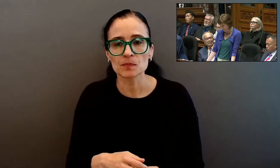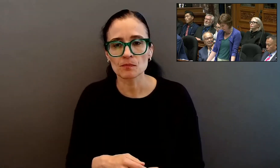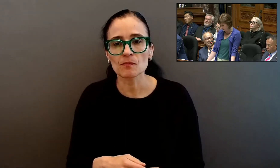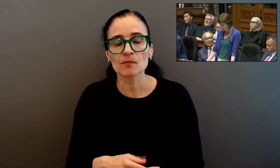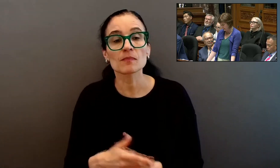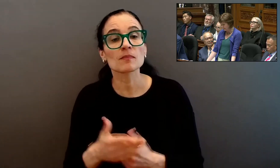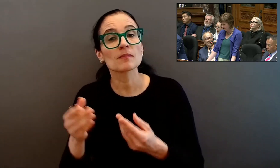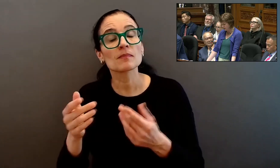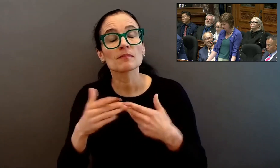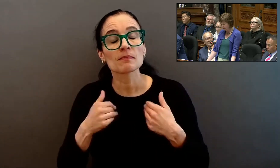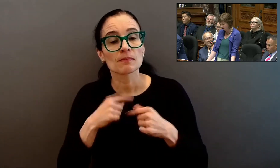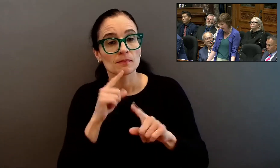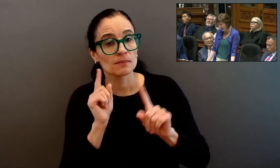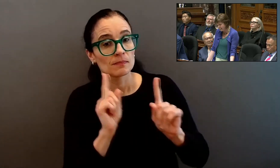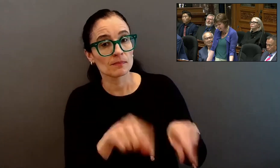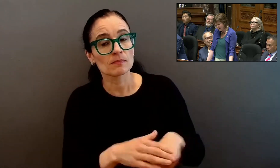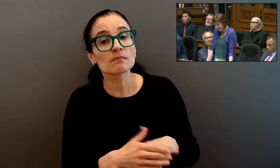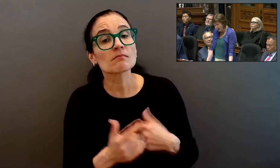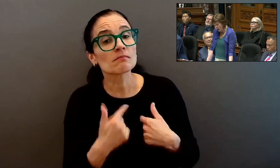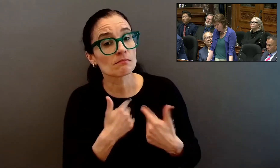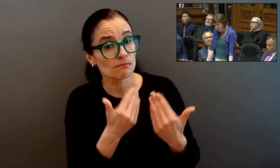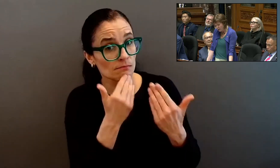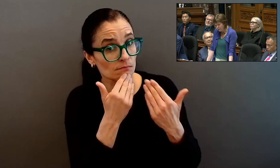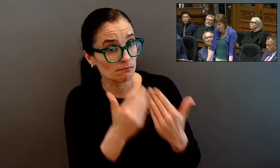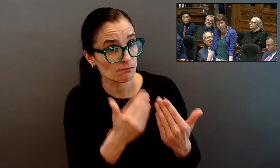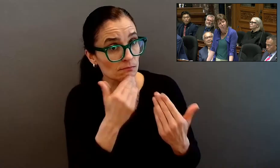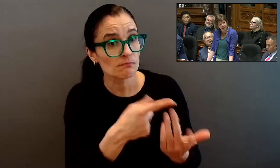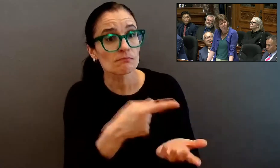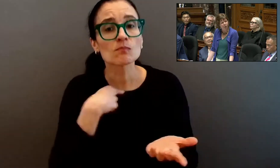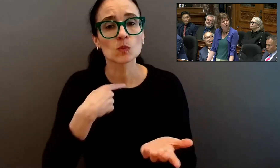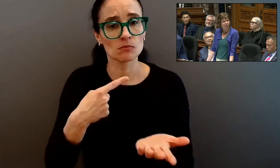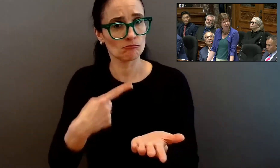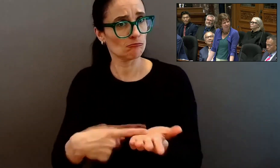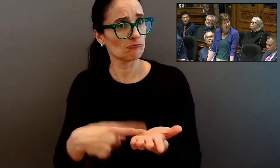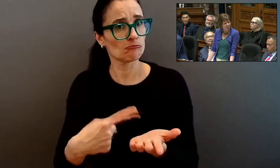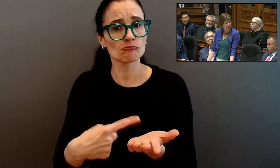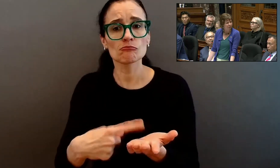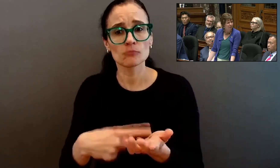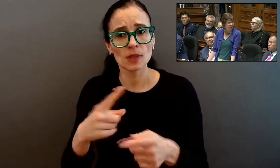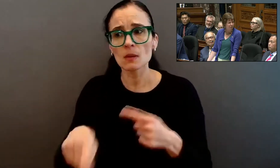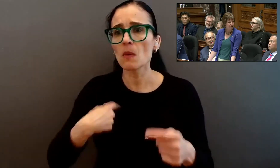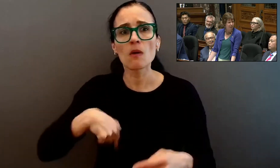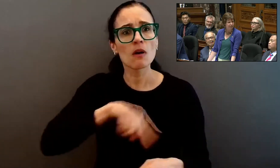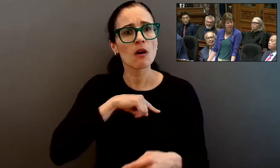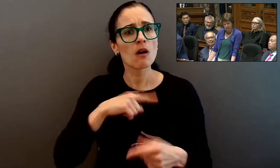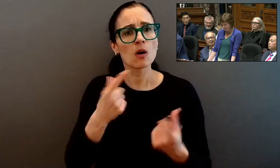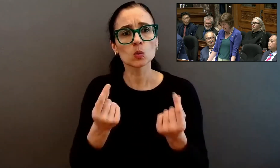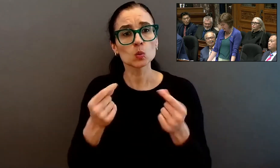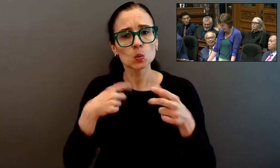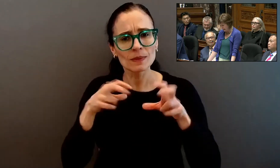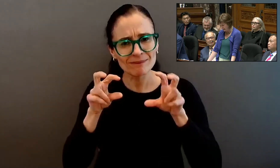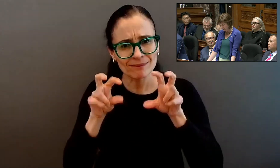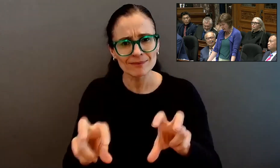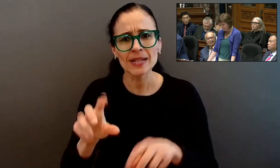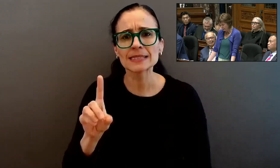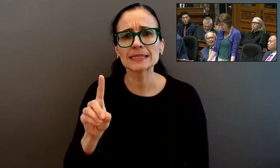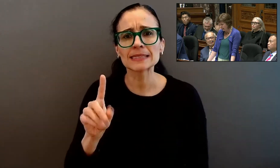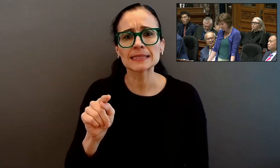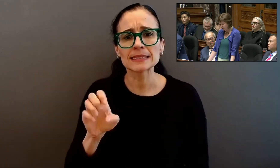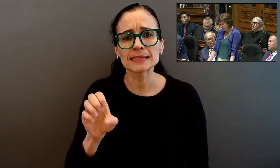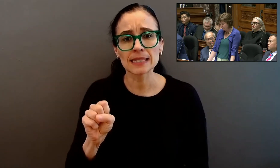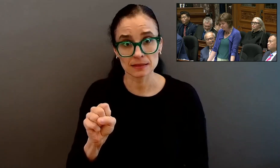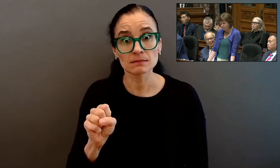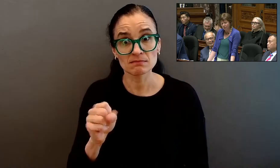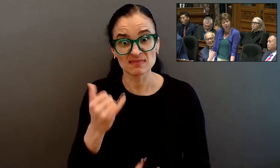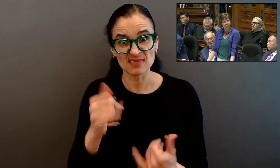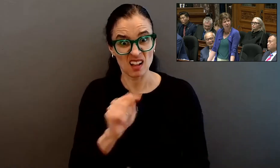about investments in the downtown east side. There are people receiving health care on the downtown east side today